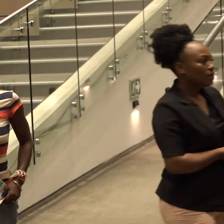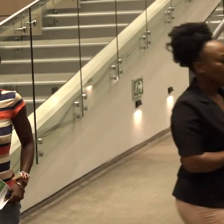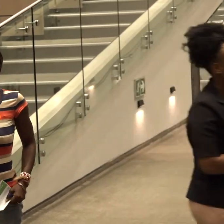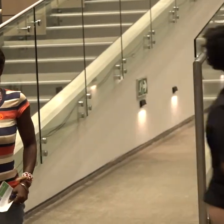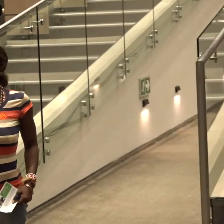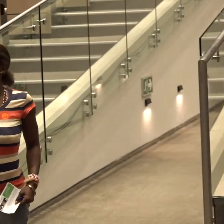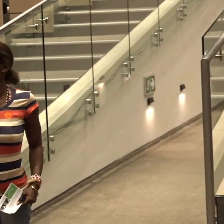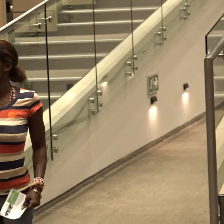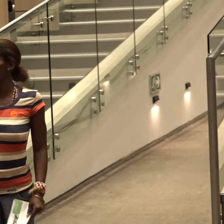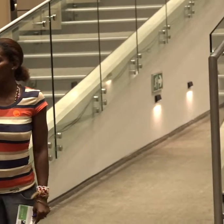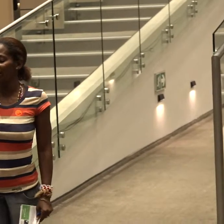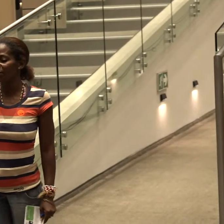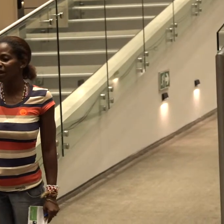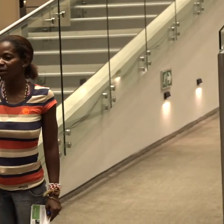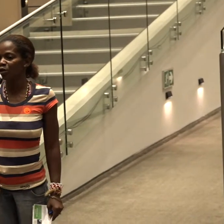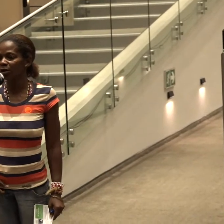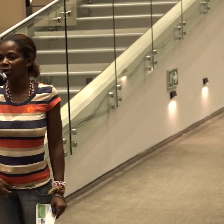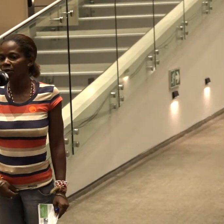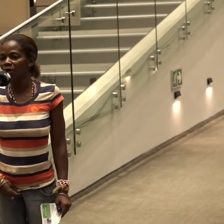leadership